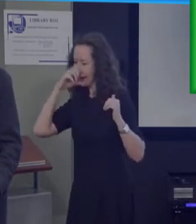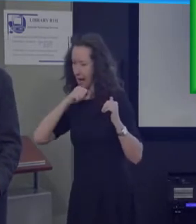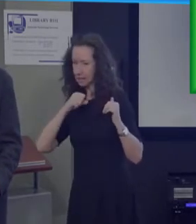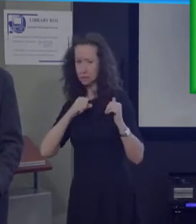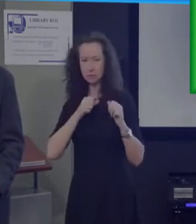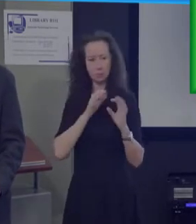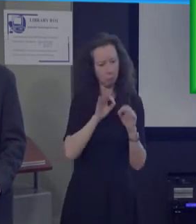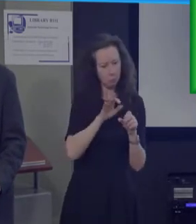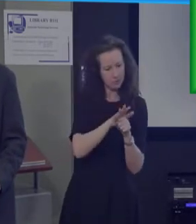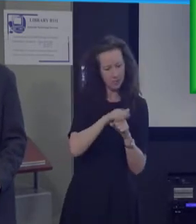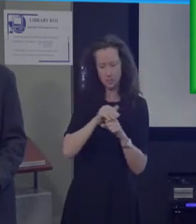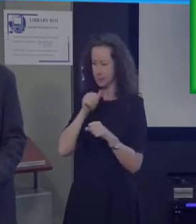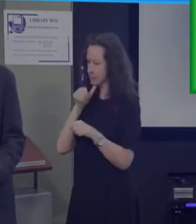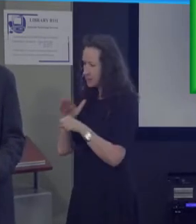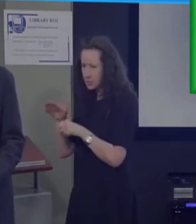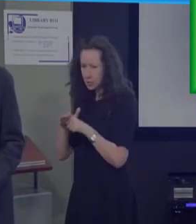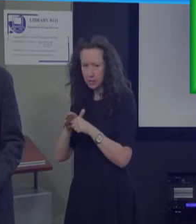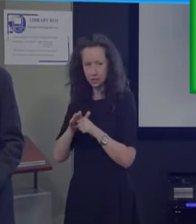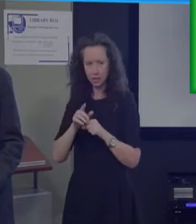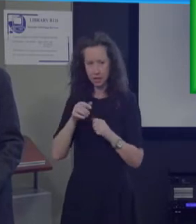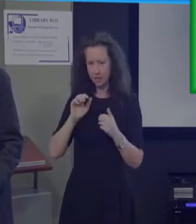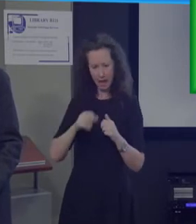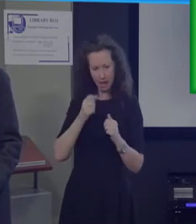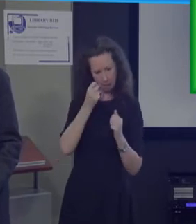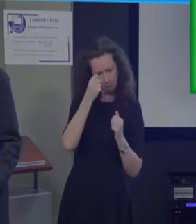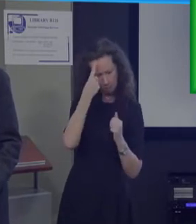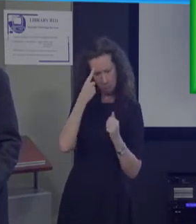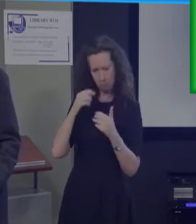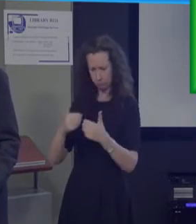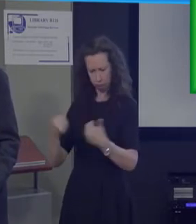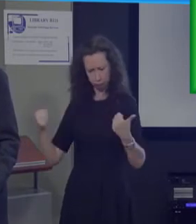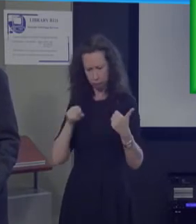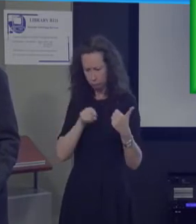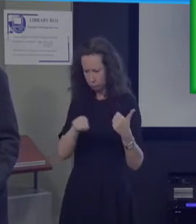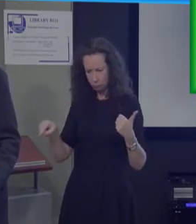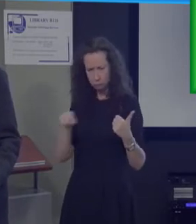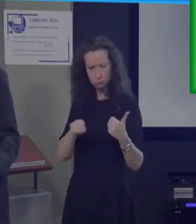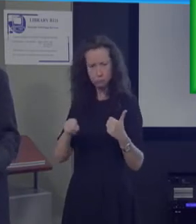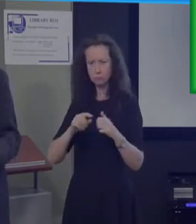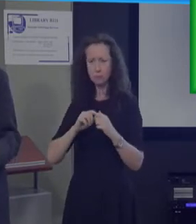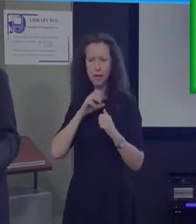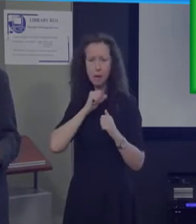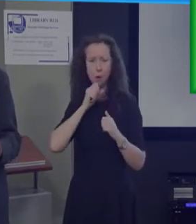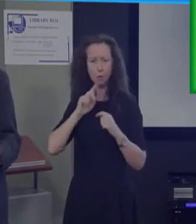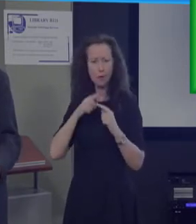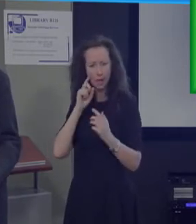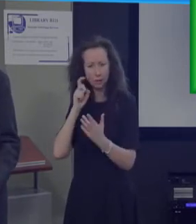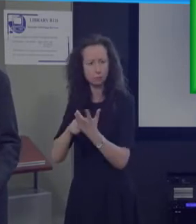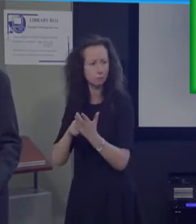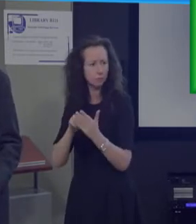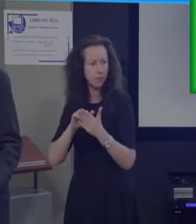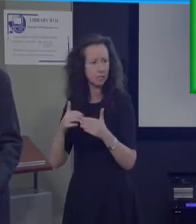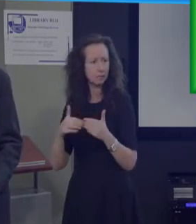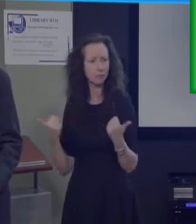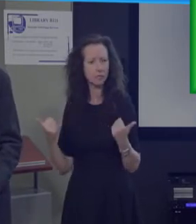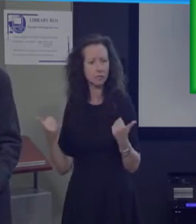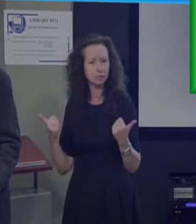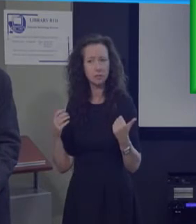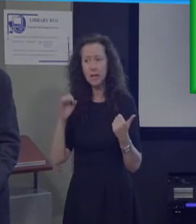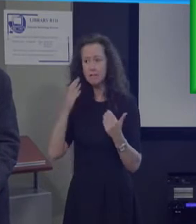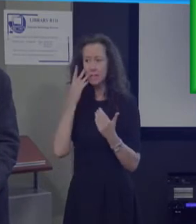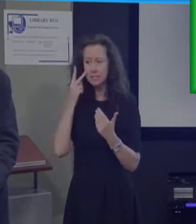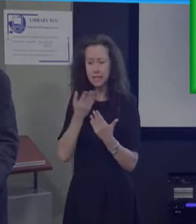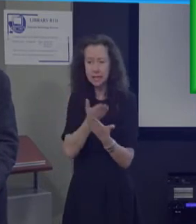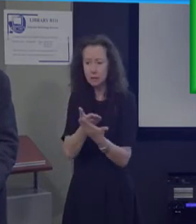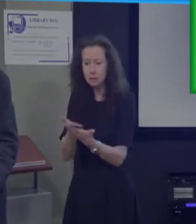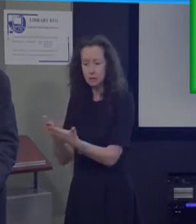sufficiency, insufficiency, and so on. When do they learn to make that distinction when they're looking at patterns of evidence?